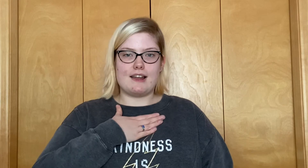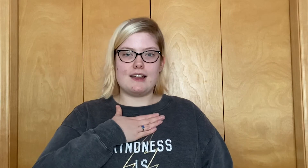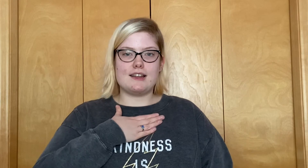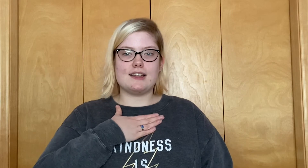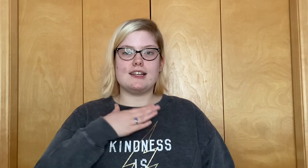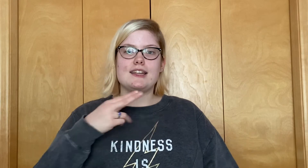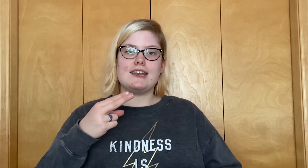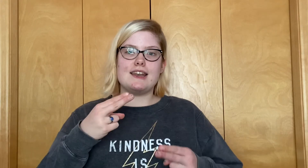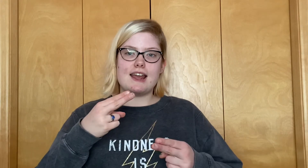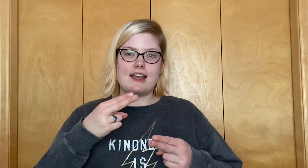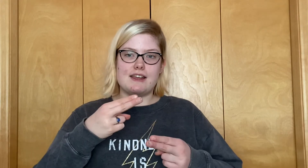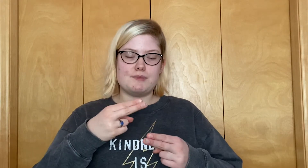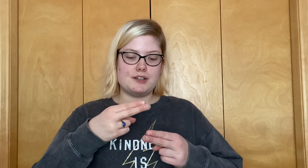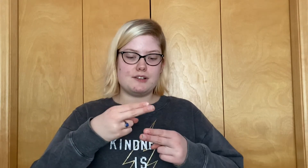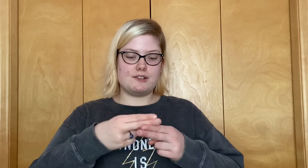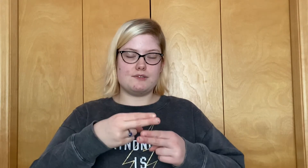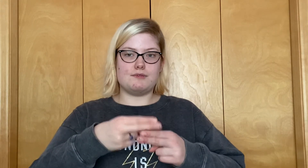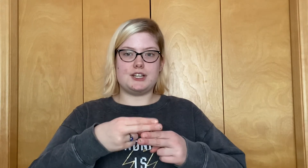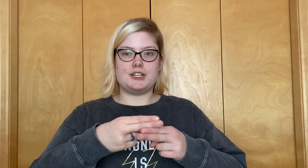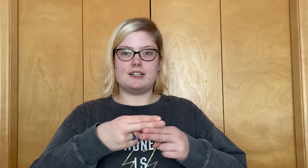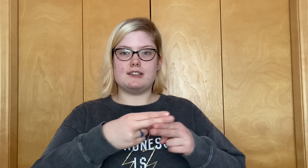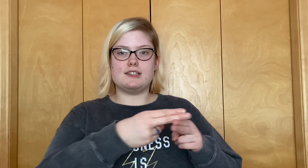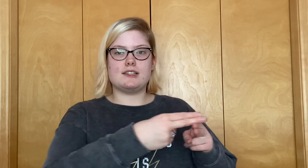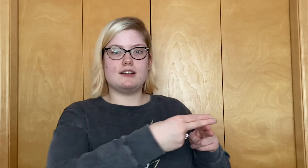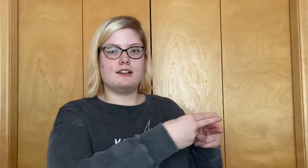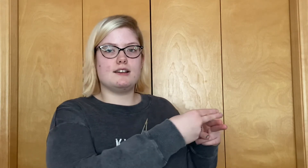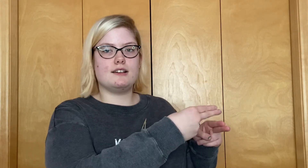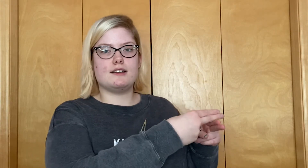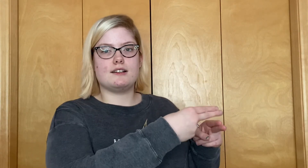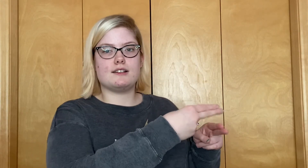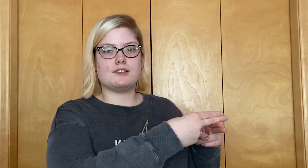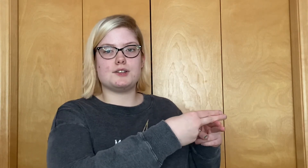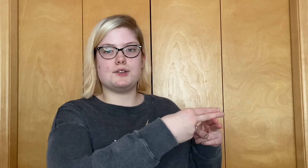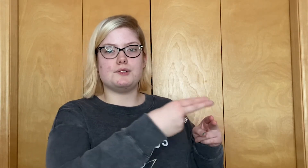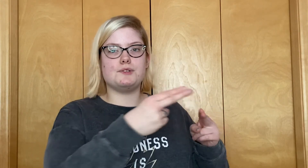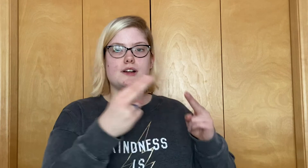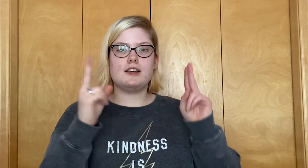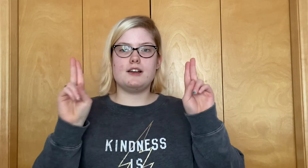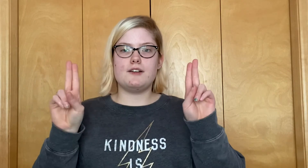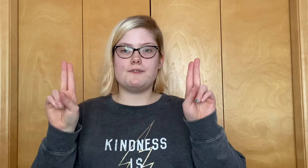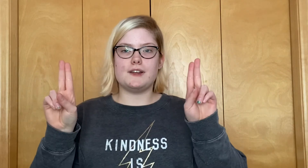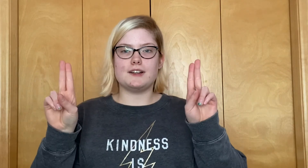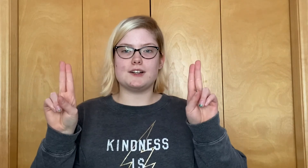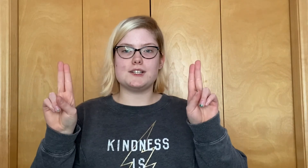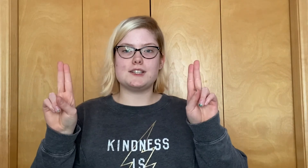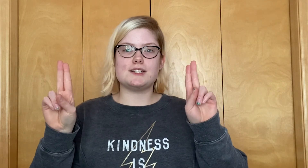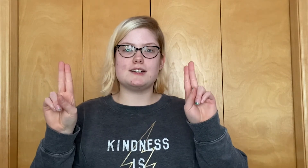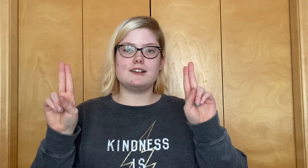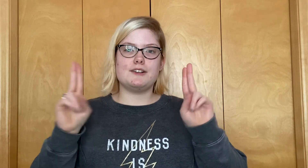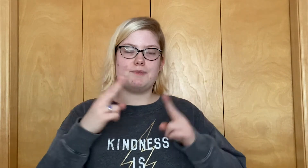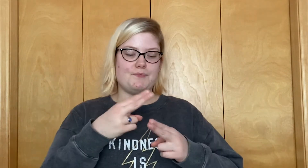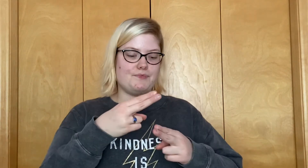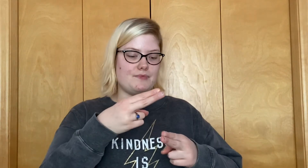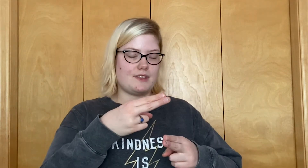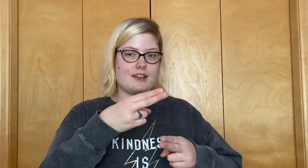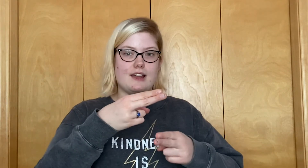My name, which is two fingers and